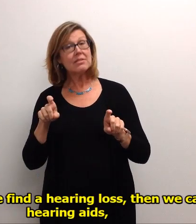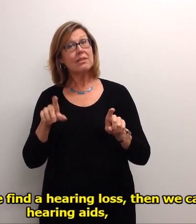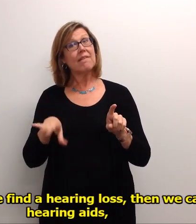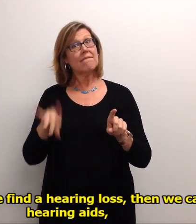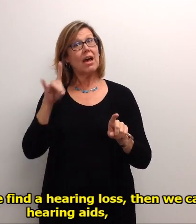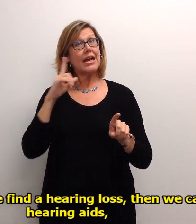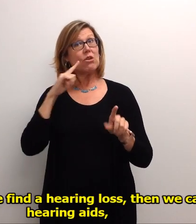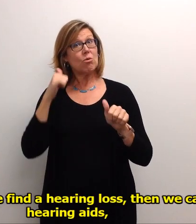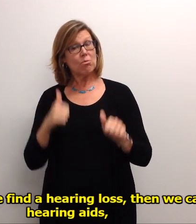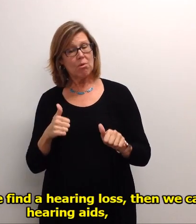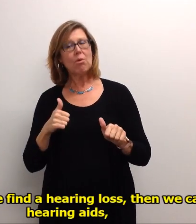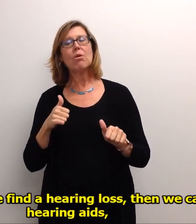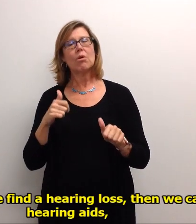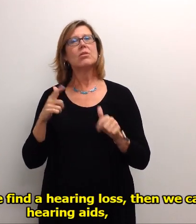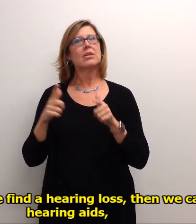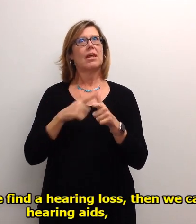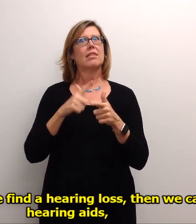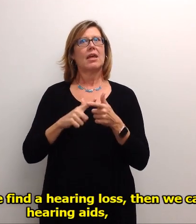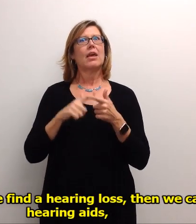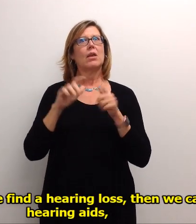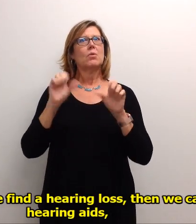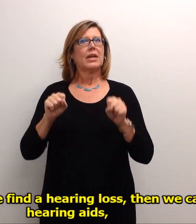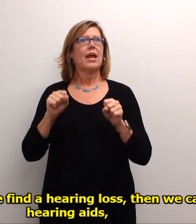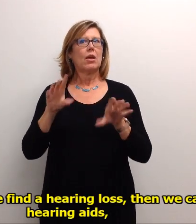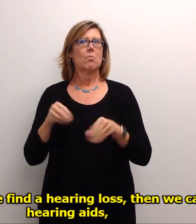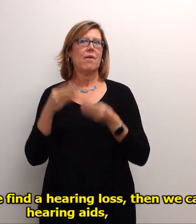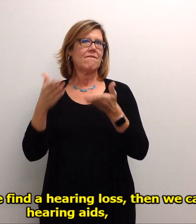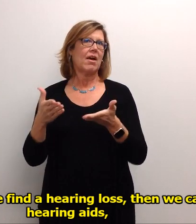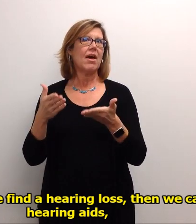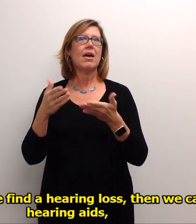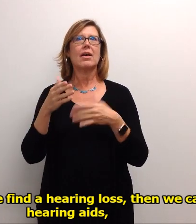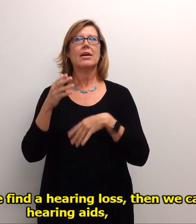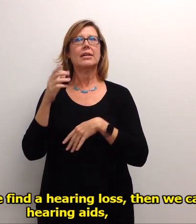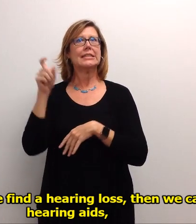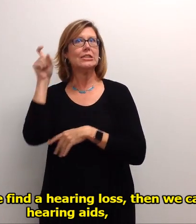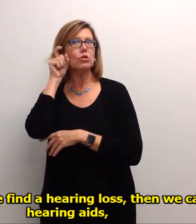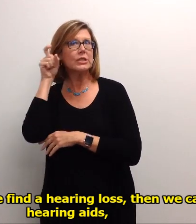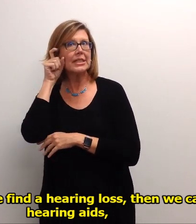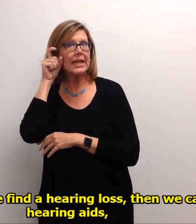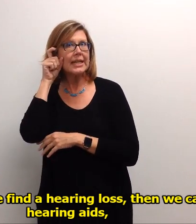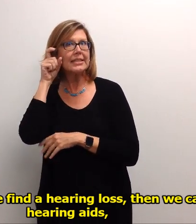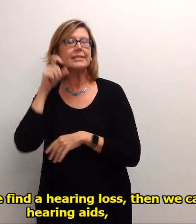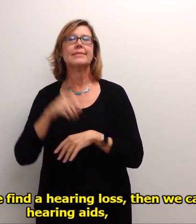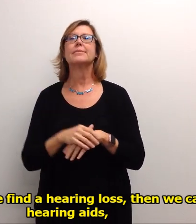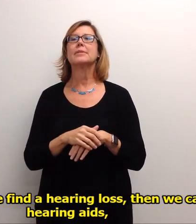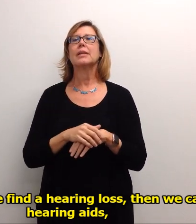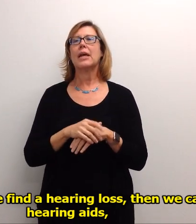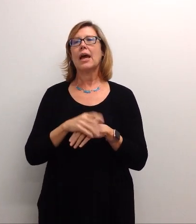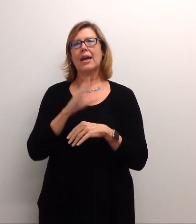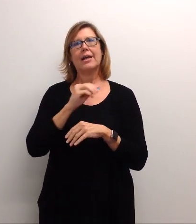So the testing, if we find a hearing loss, then we can provide hearing aids,